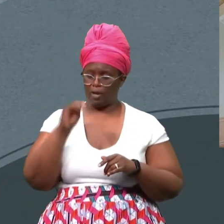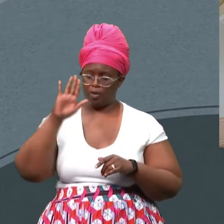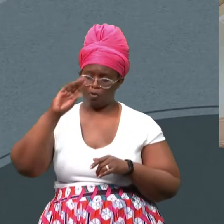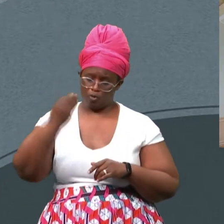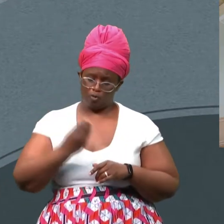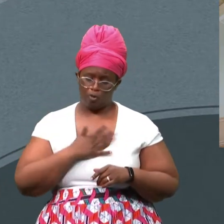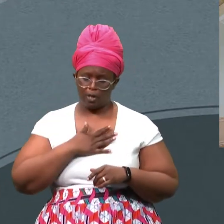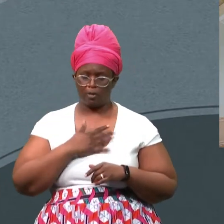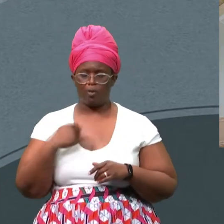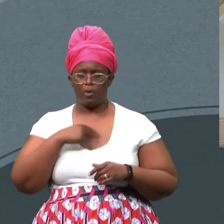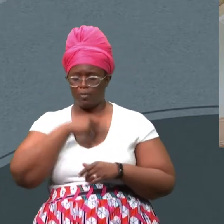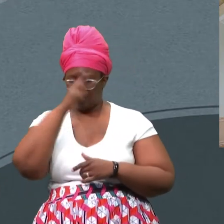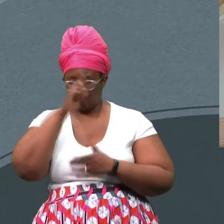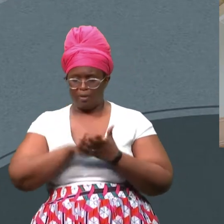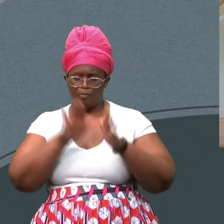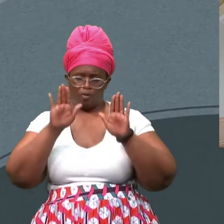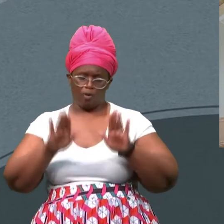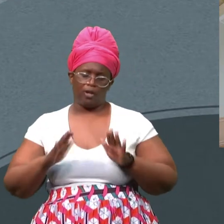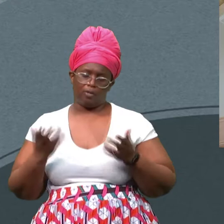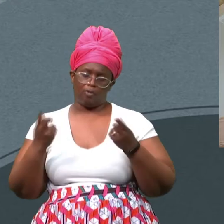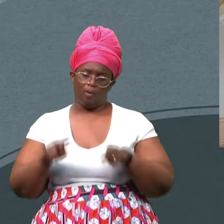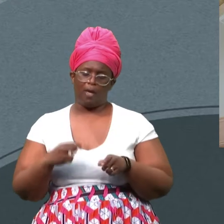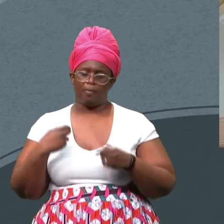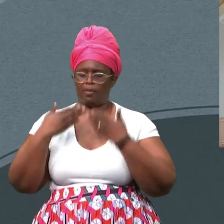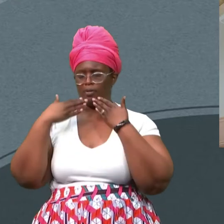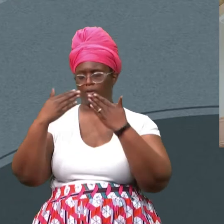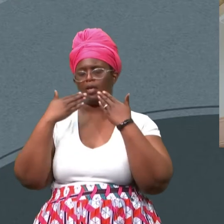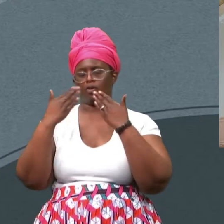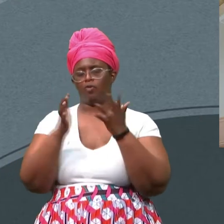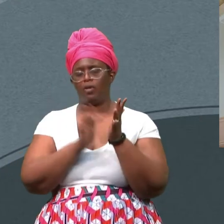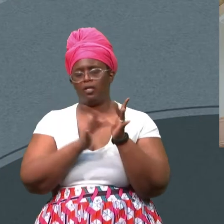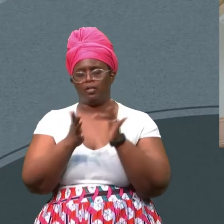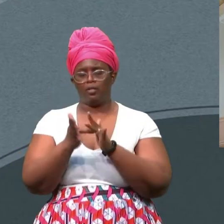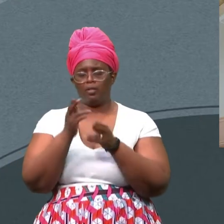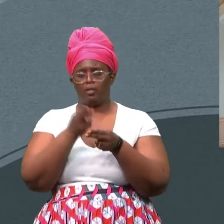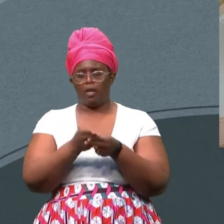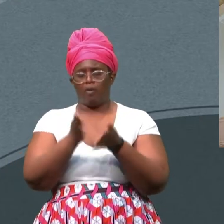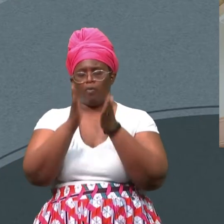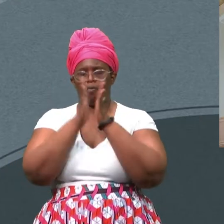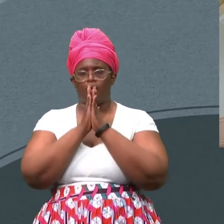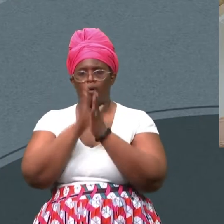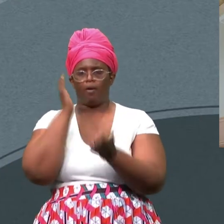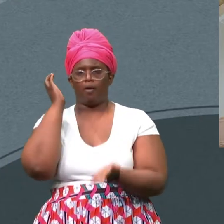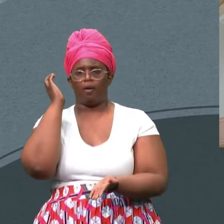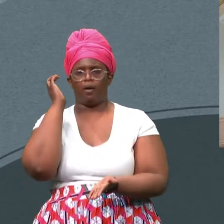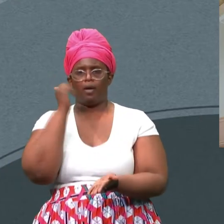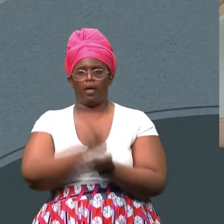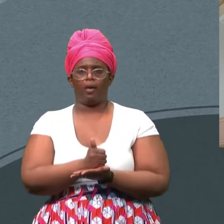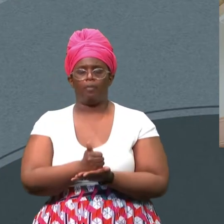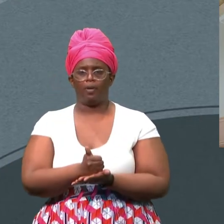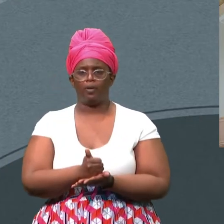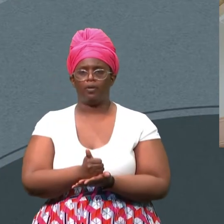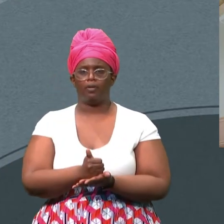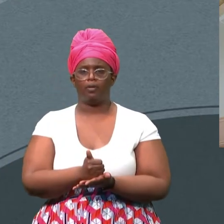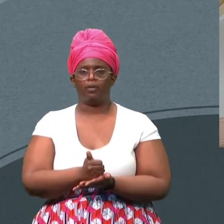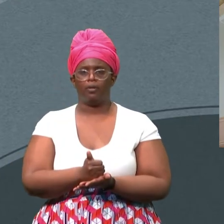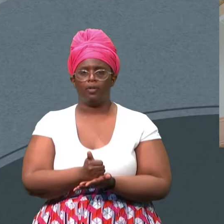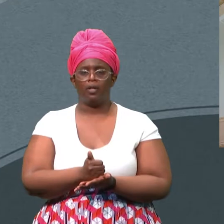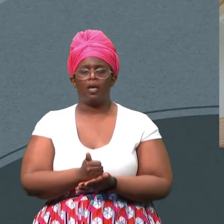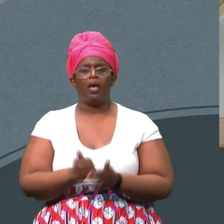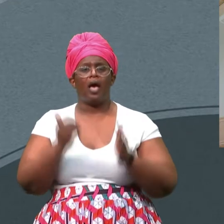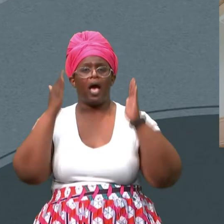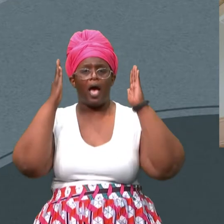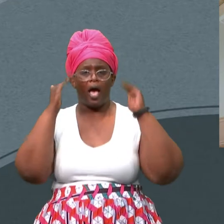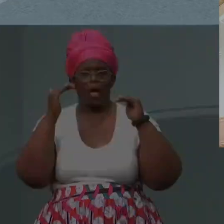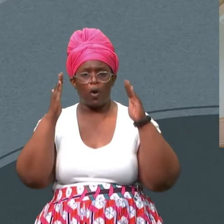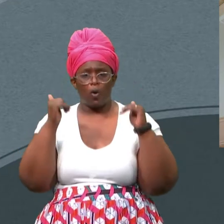are about to happen, and we thank you for it. In Jesus' name, somebody shout amen. Man, I hope